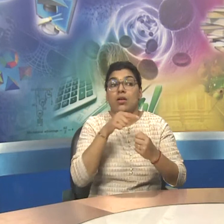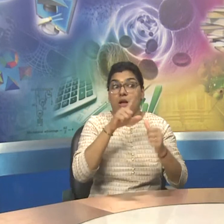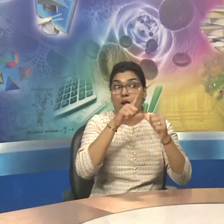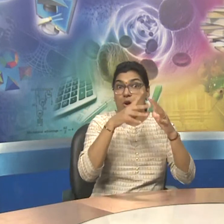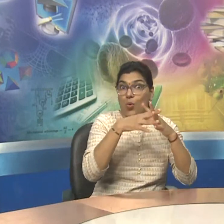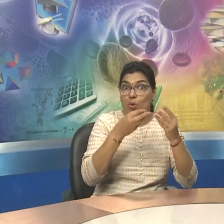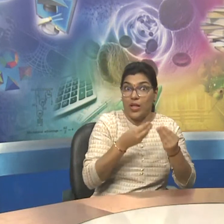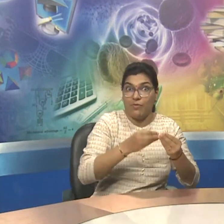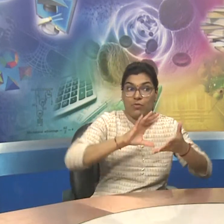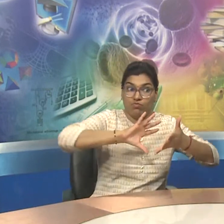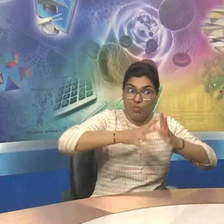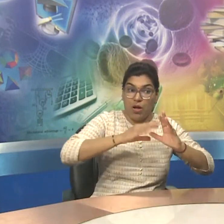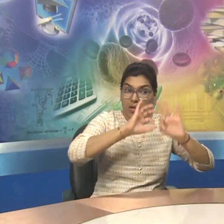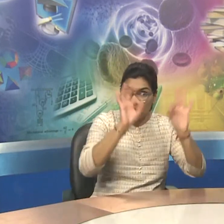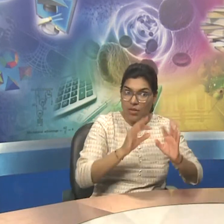country.